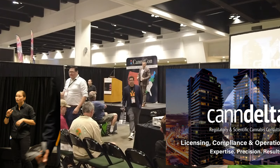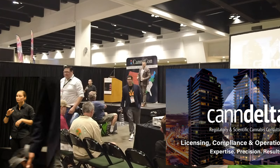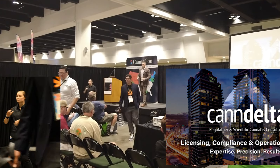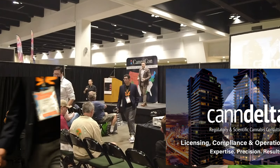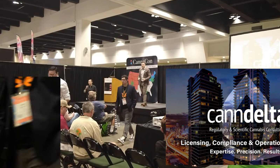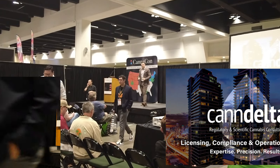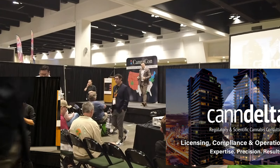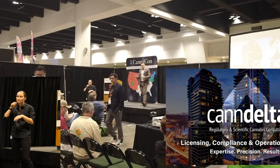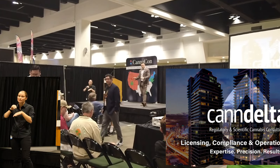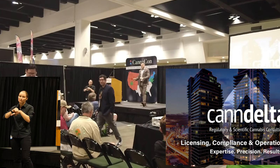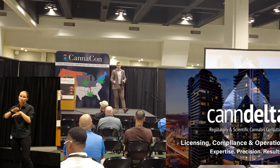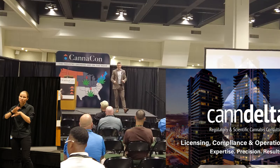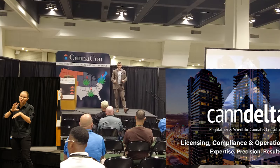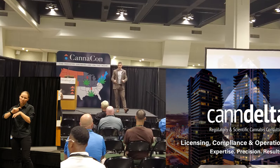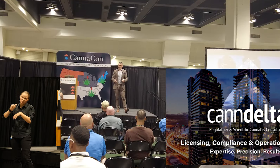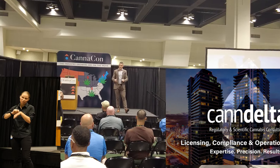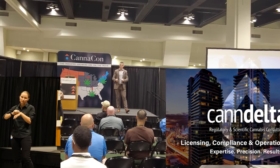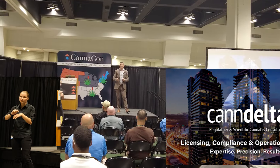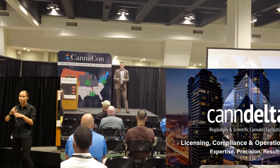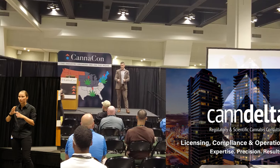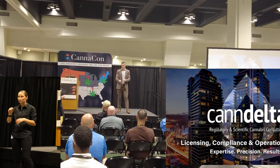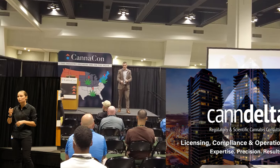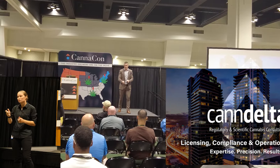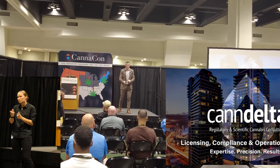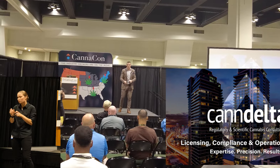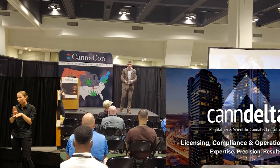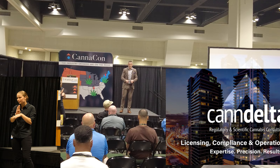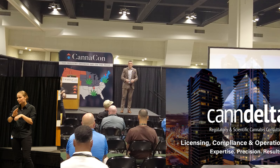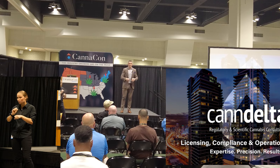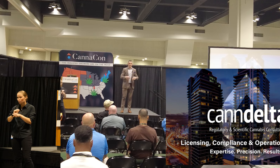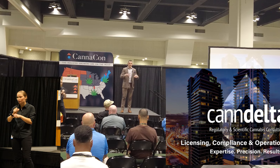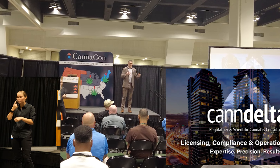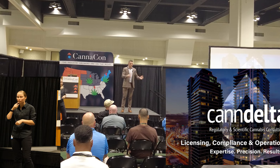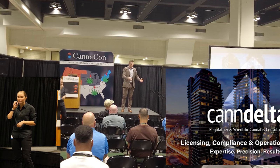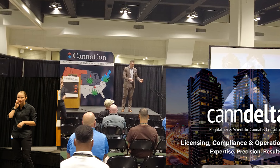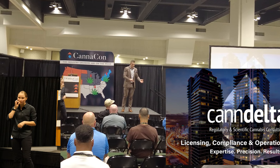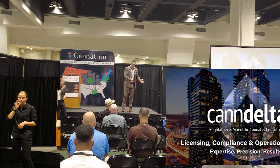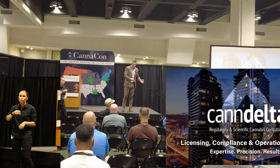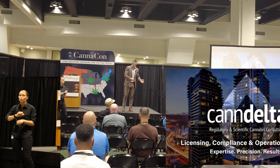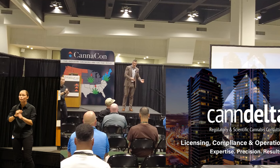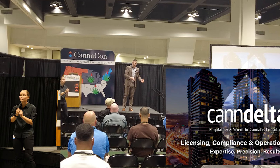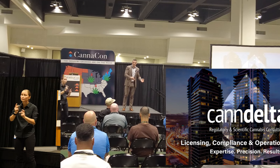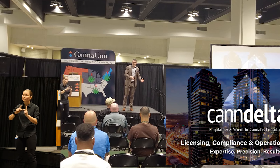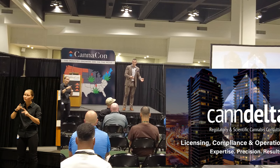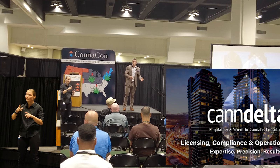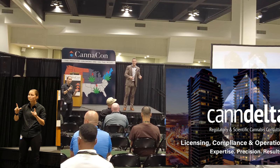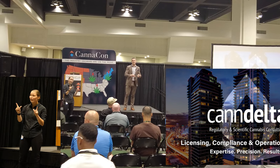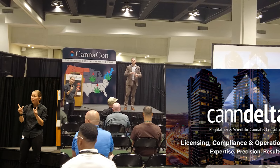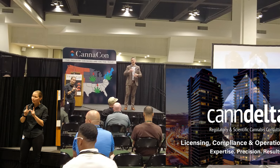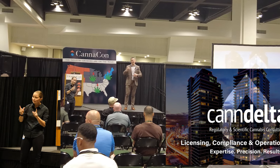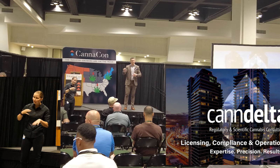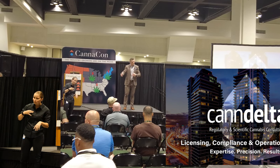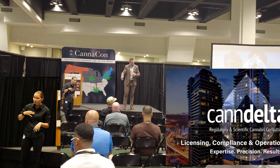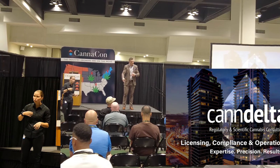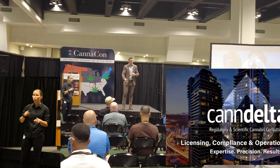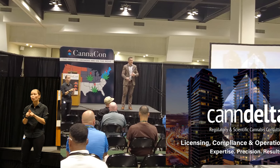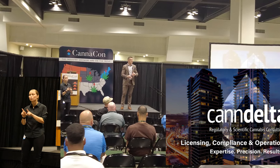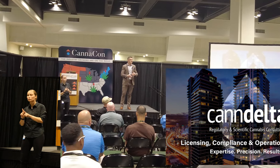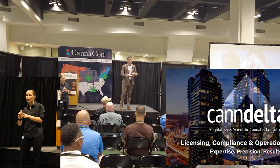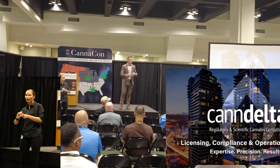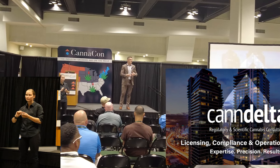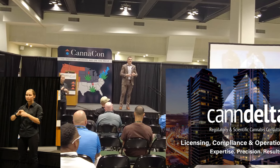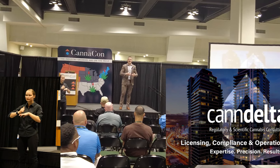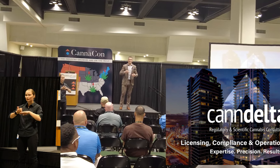company. We are small business consultants that work in the cannabis sector. We work with folks on licensing applications, but also to